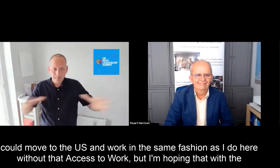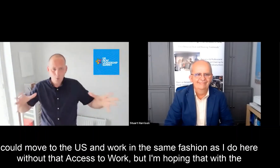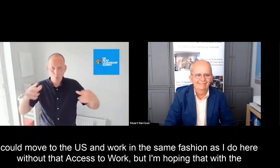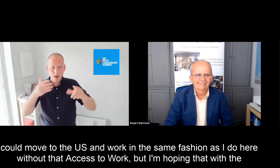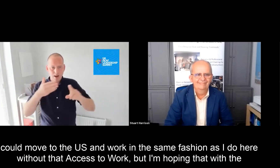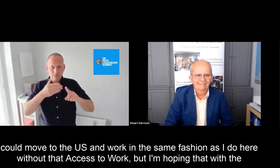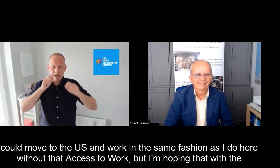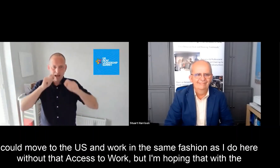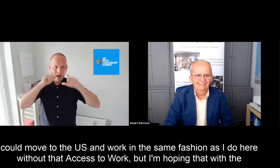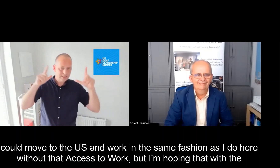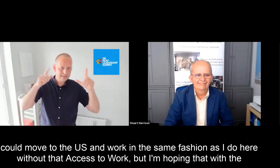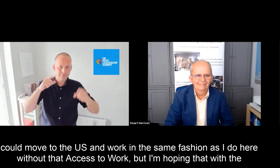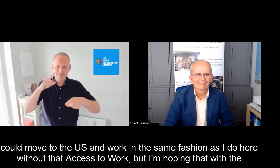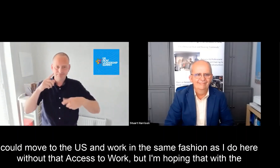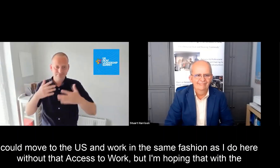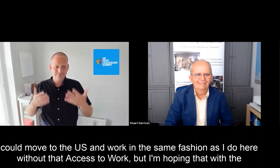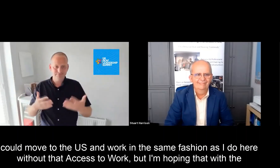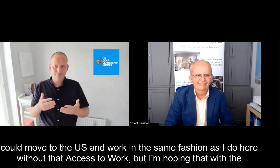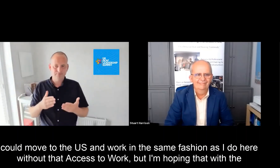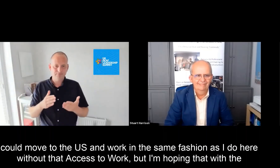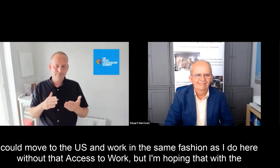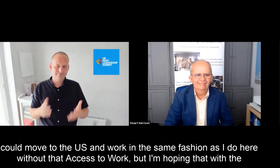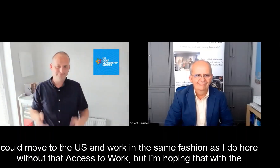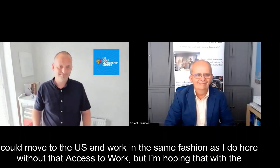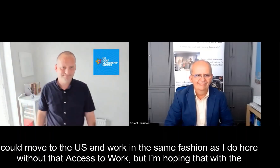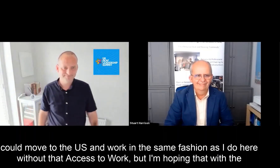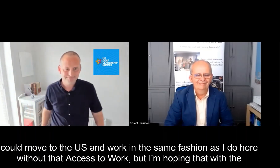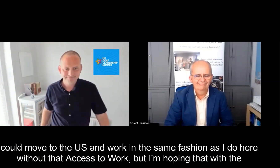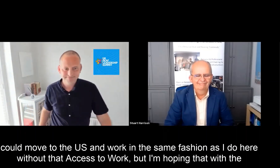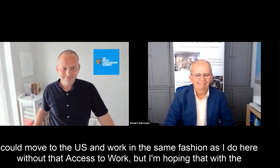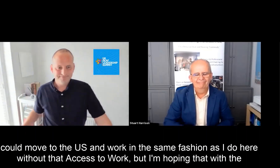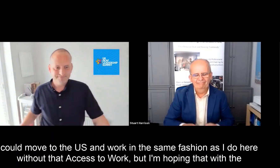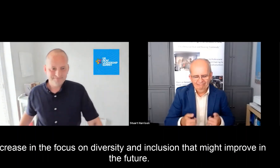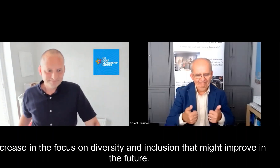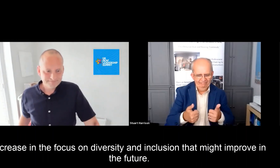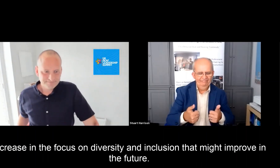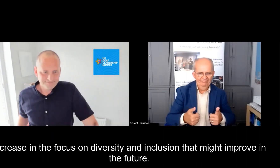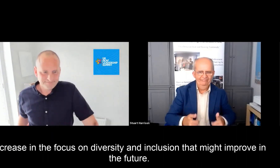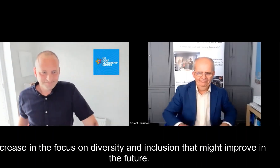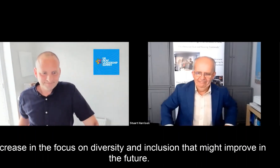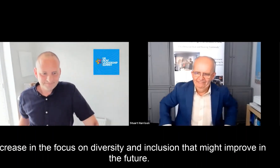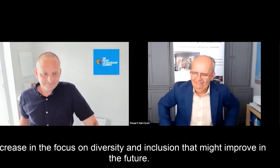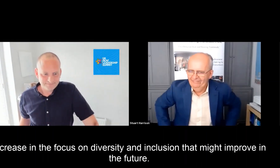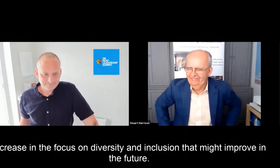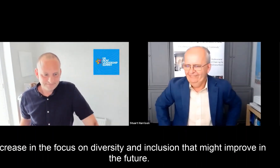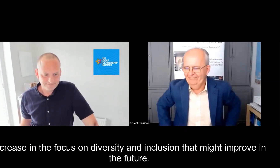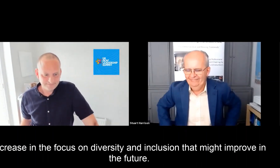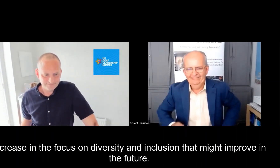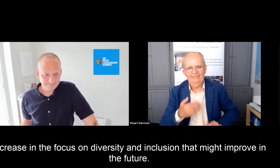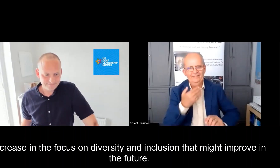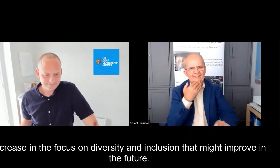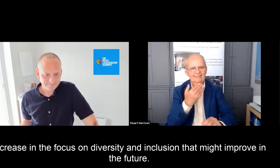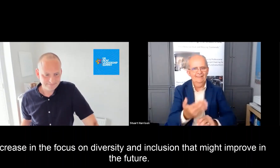do here without access to work. But I'm hoping that with the increase in the focus on diversity and inclusion, that might improve in the